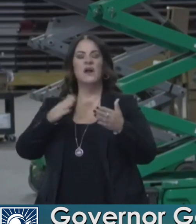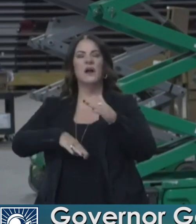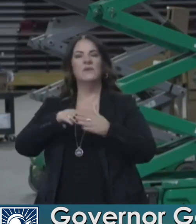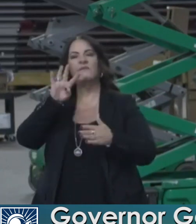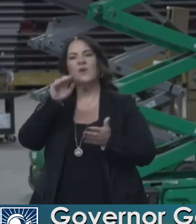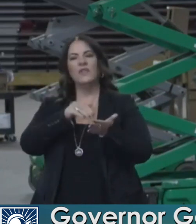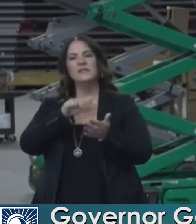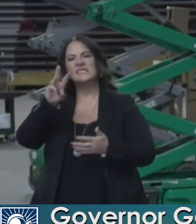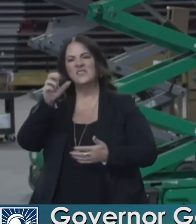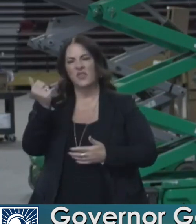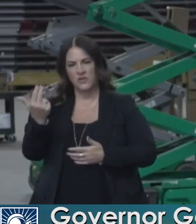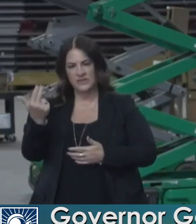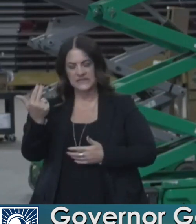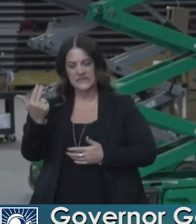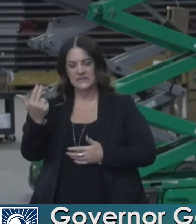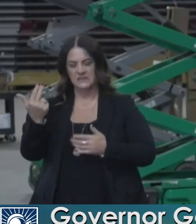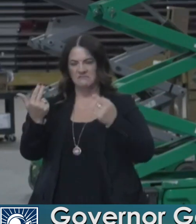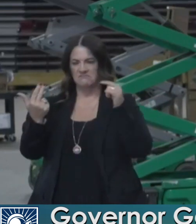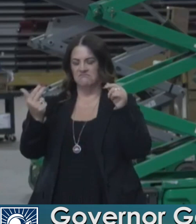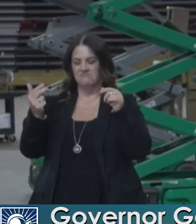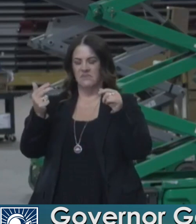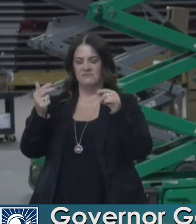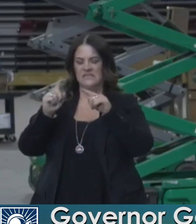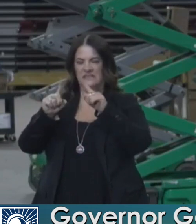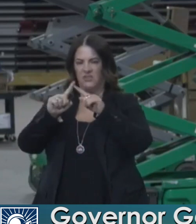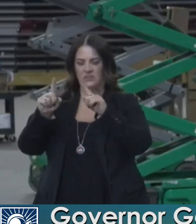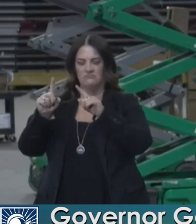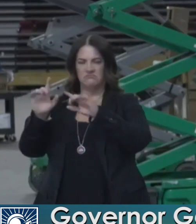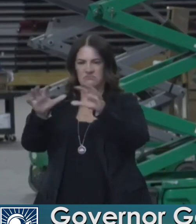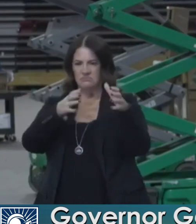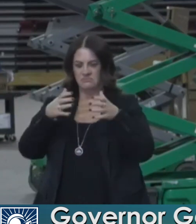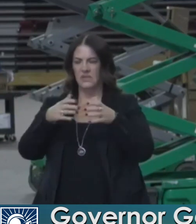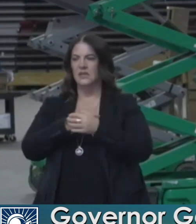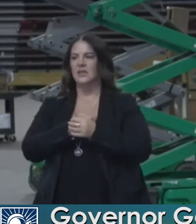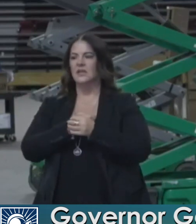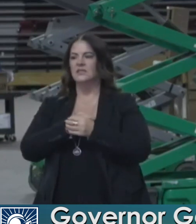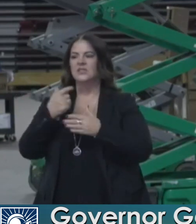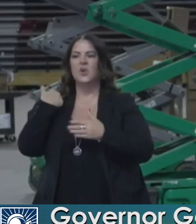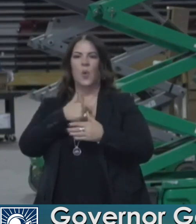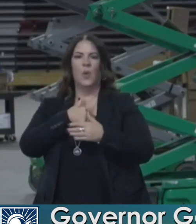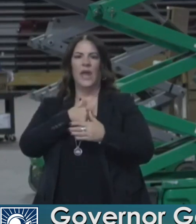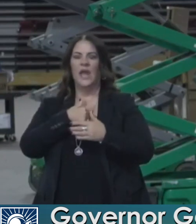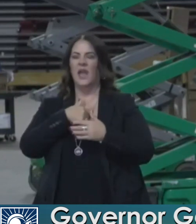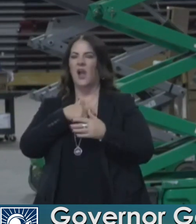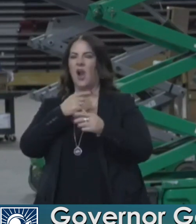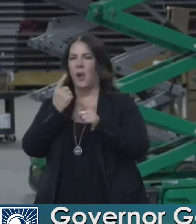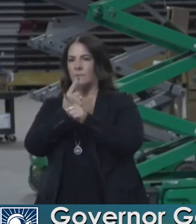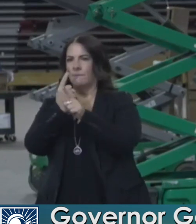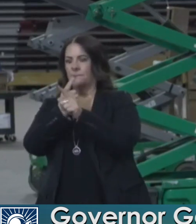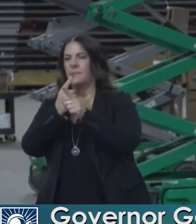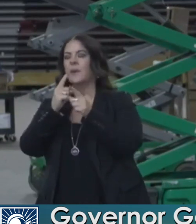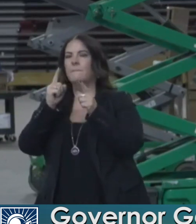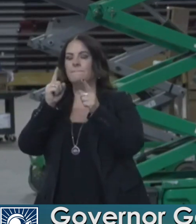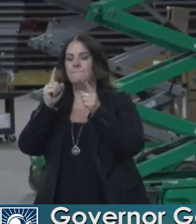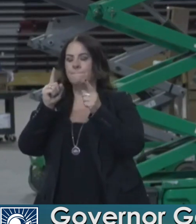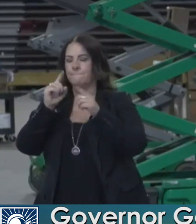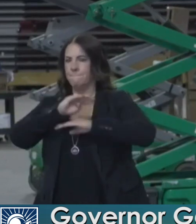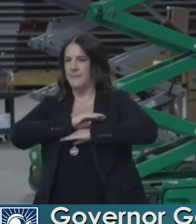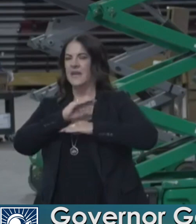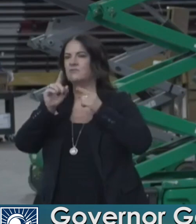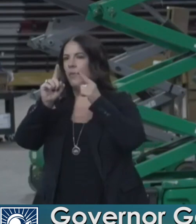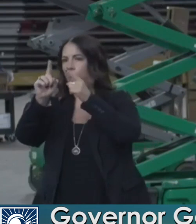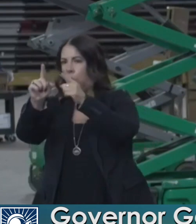4,613, again with an anticipated peak into mid-May. So we're well on schedule, all part of our